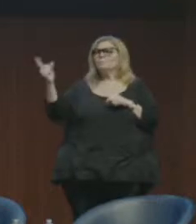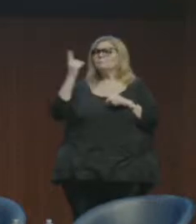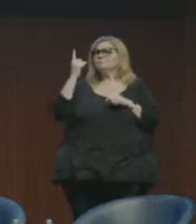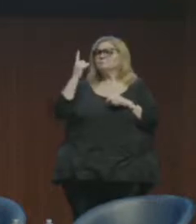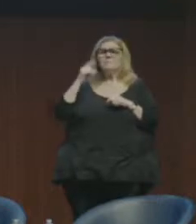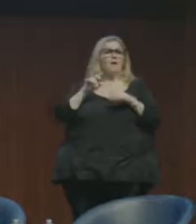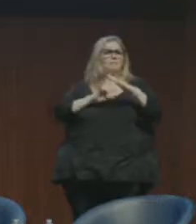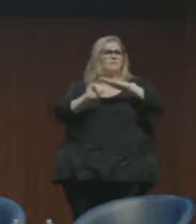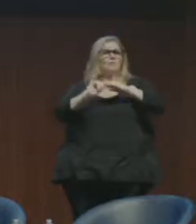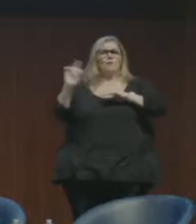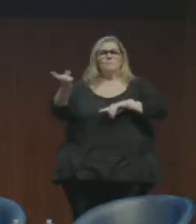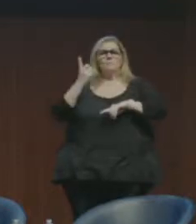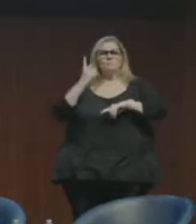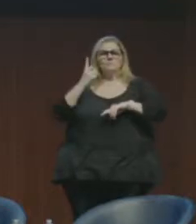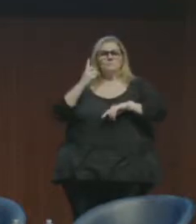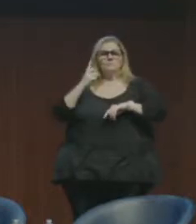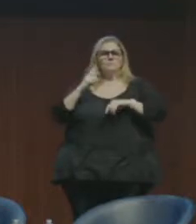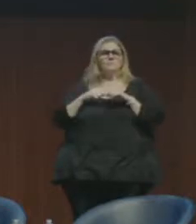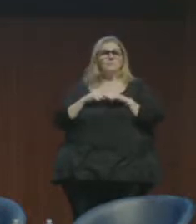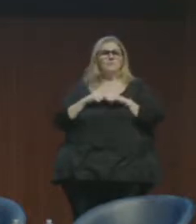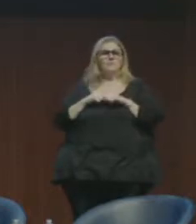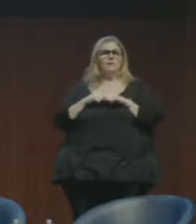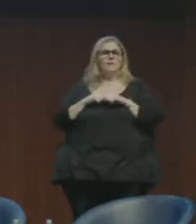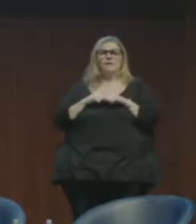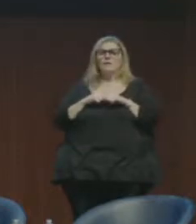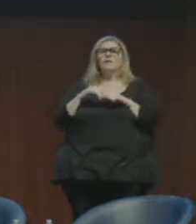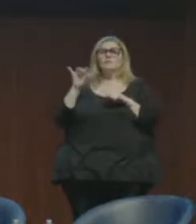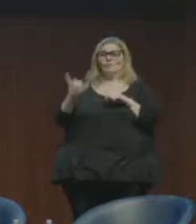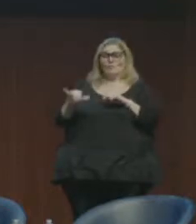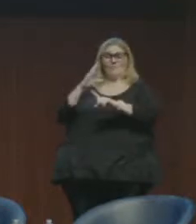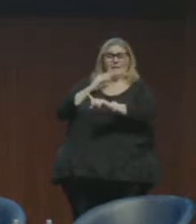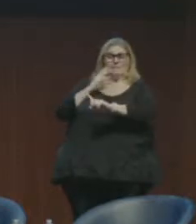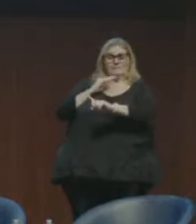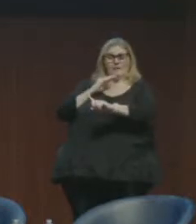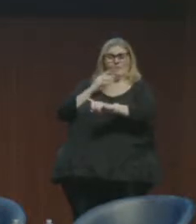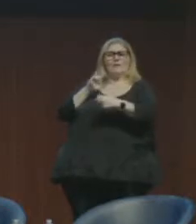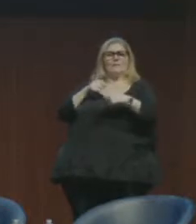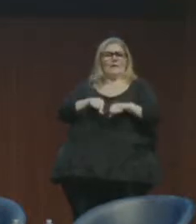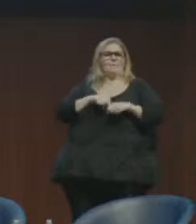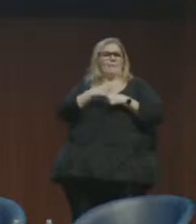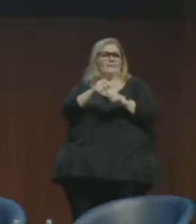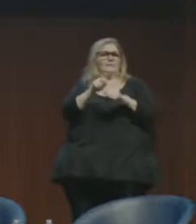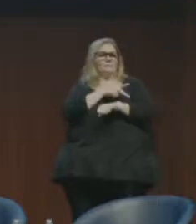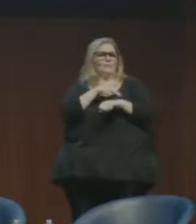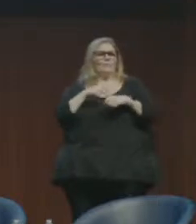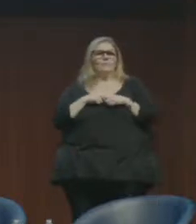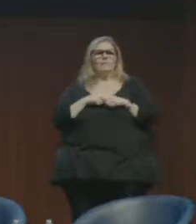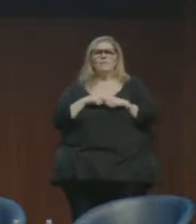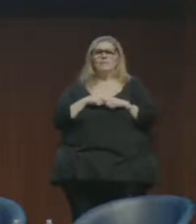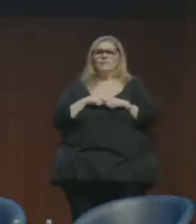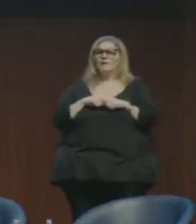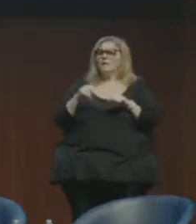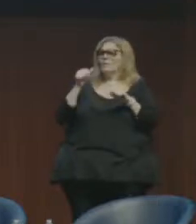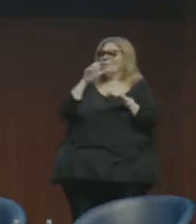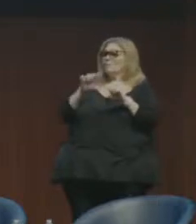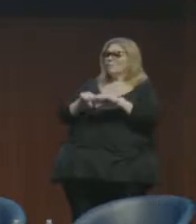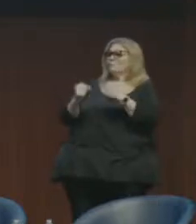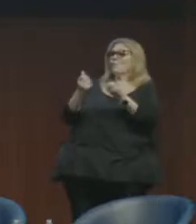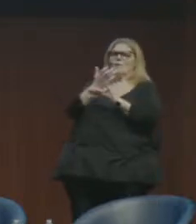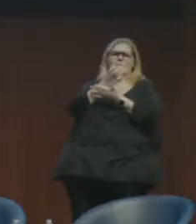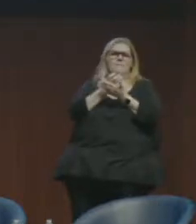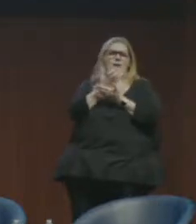me on the subway, and it was the first. So out of that experience was born this haiku. Broken woman